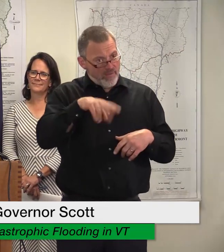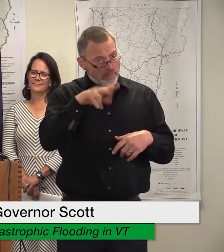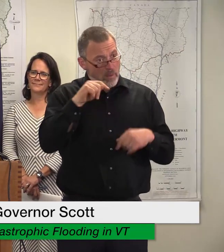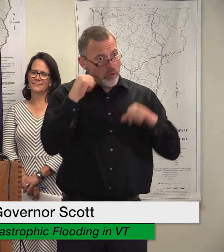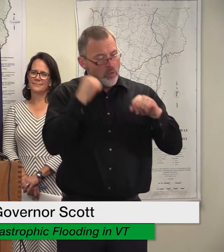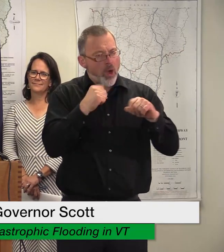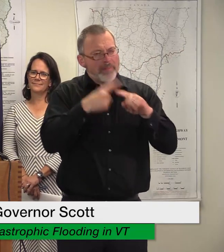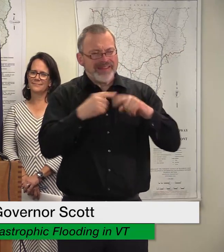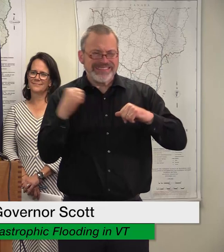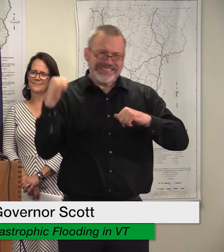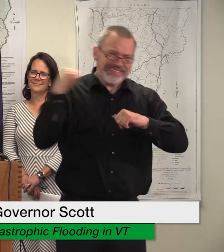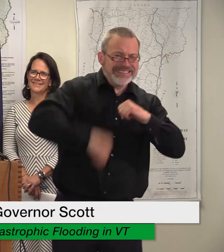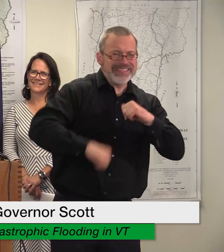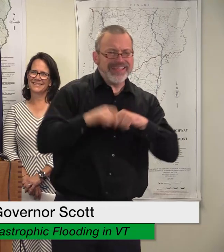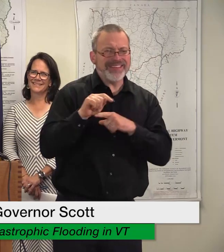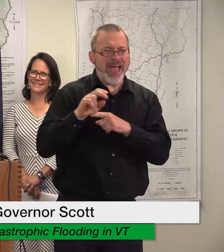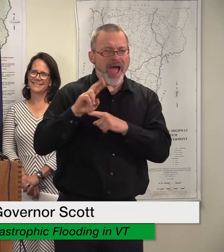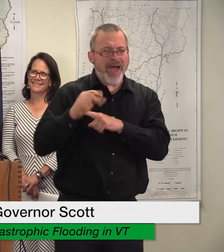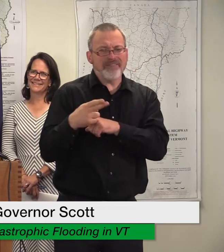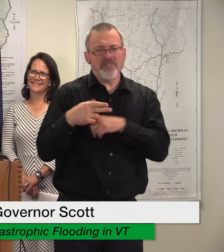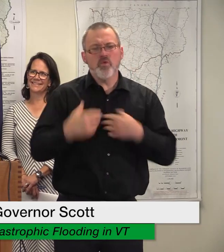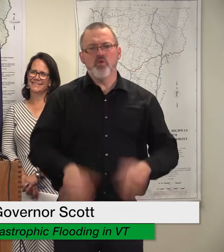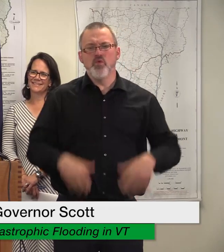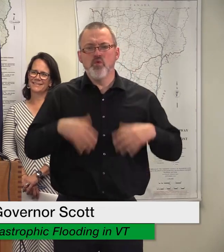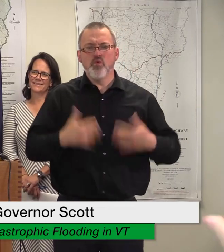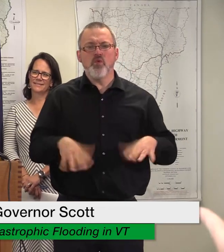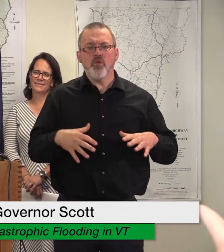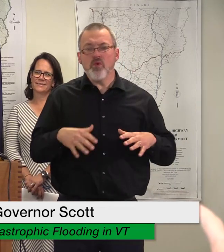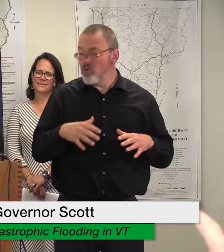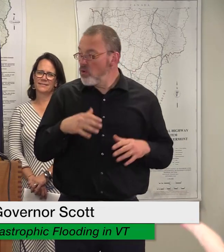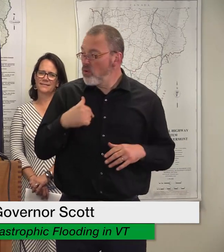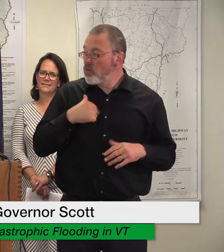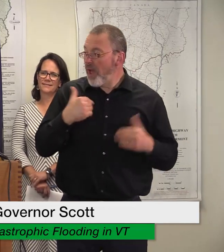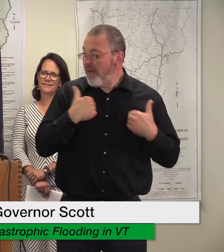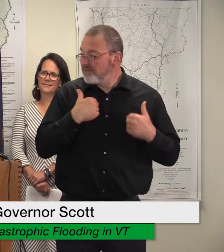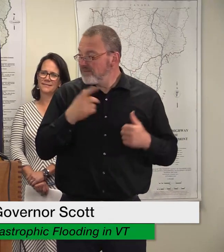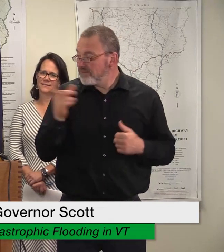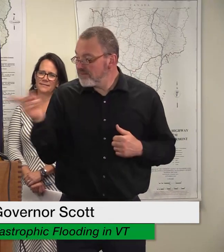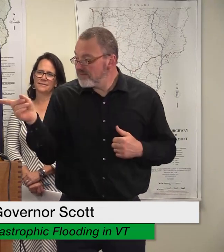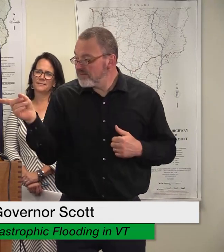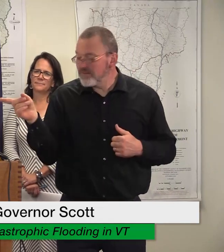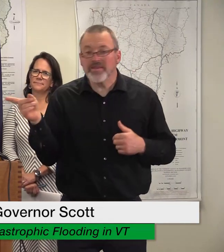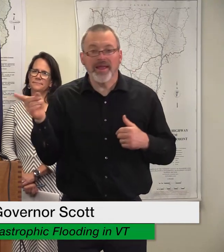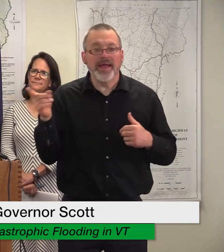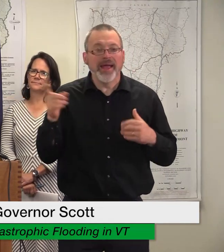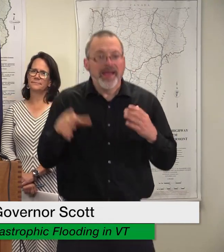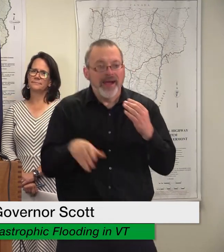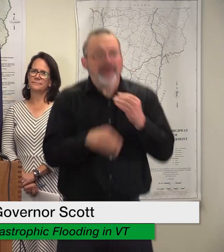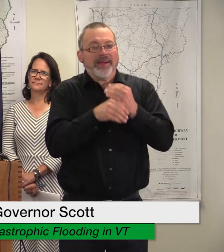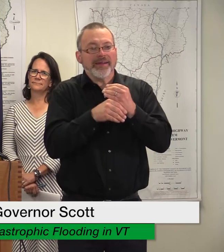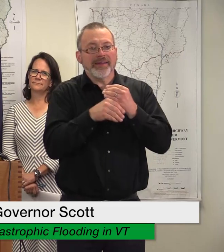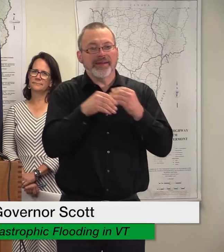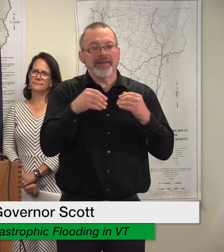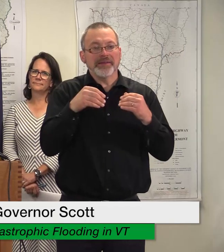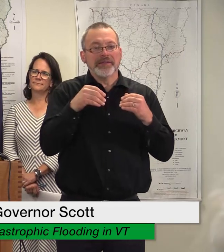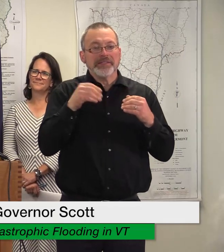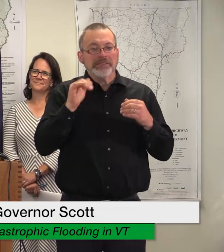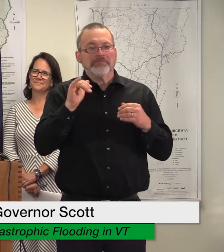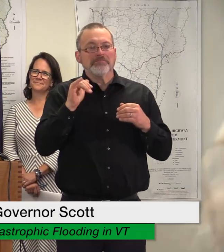have a second option people can choose. Because the folks from Darn Tough reached out and want to